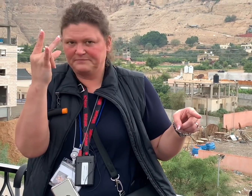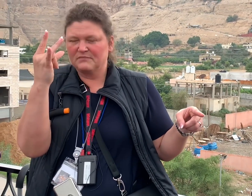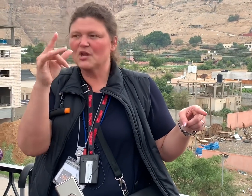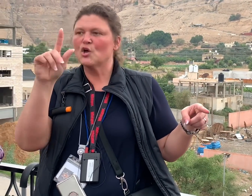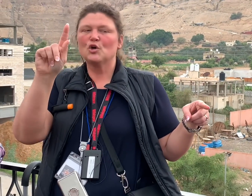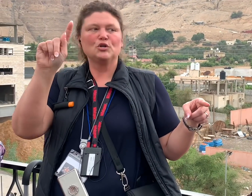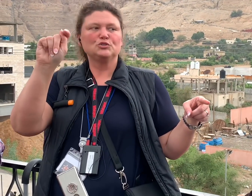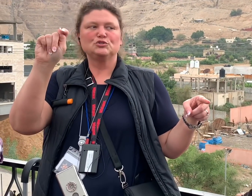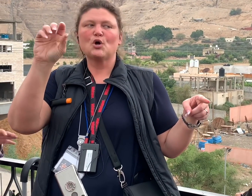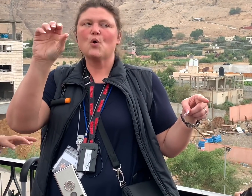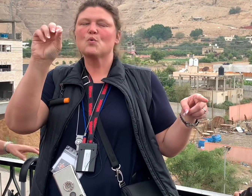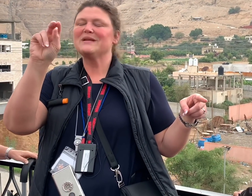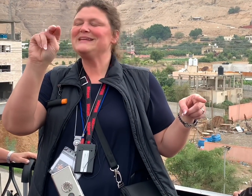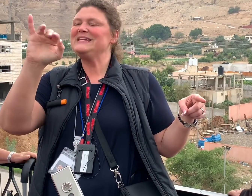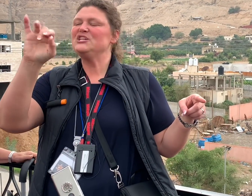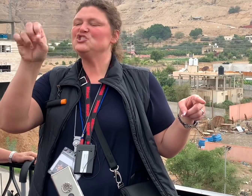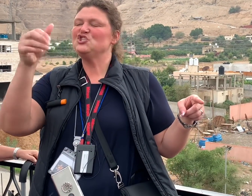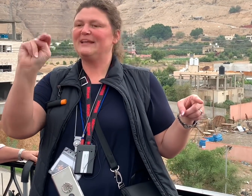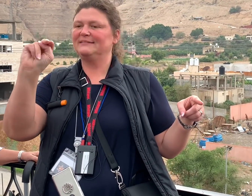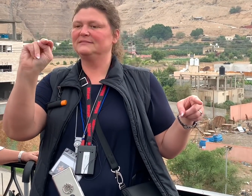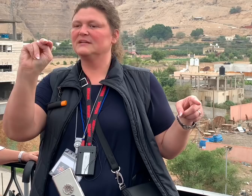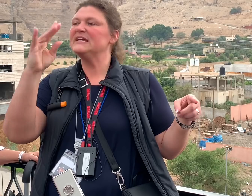Tunisia is...